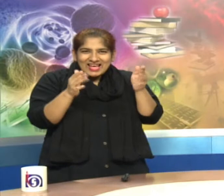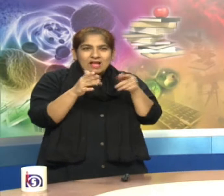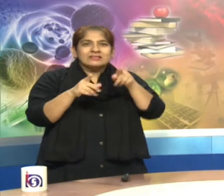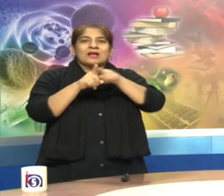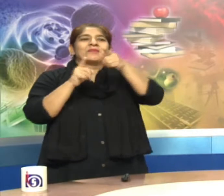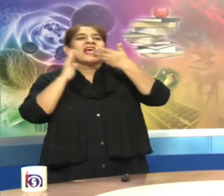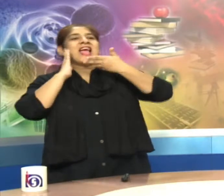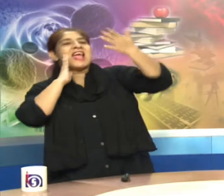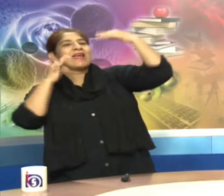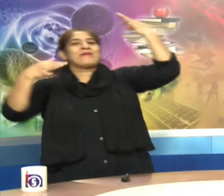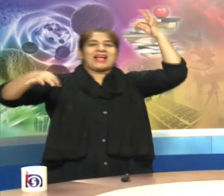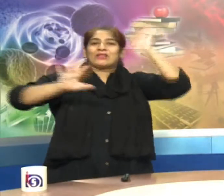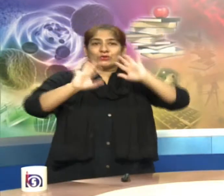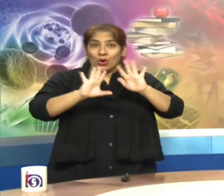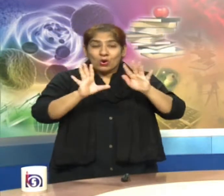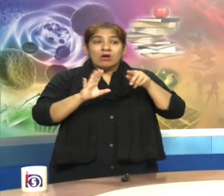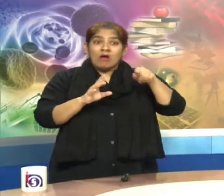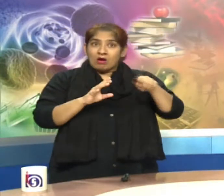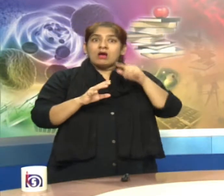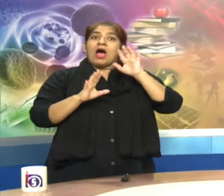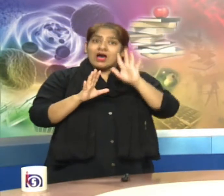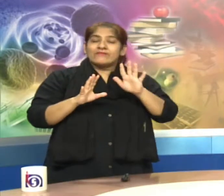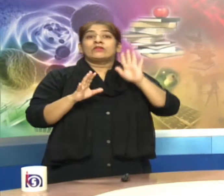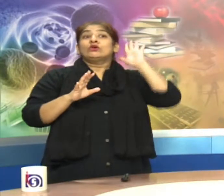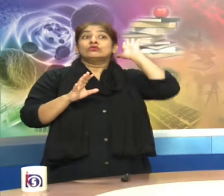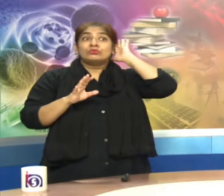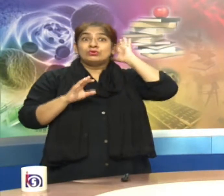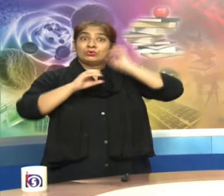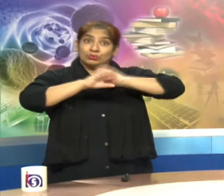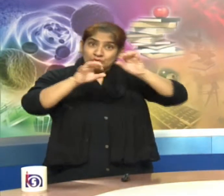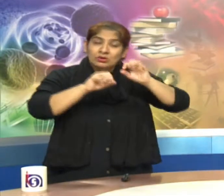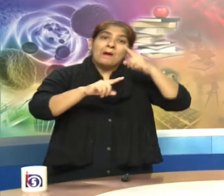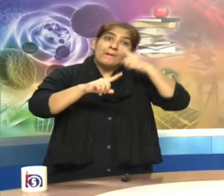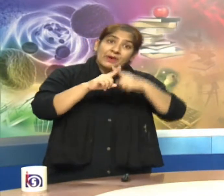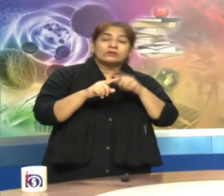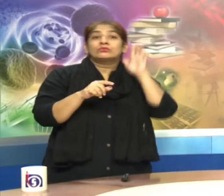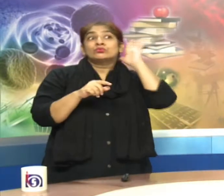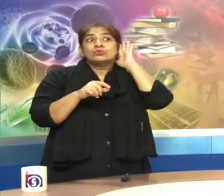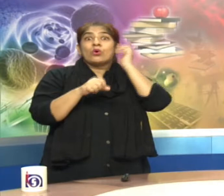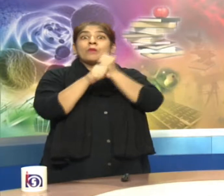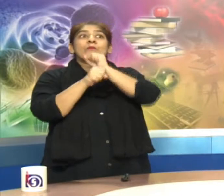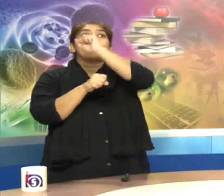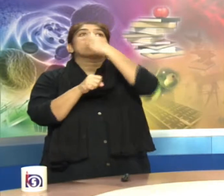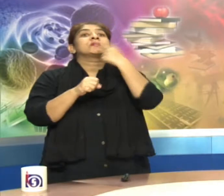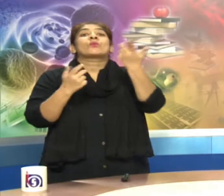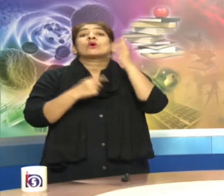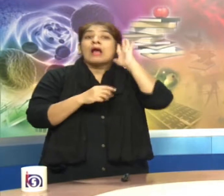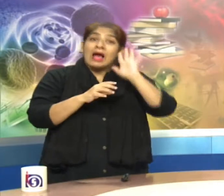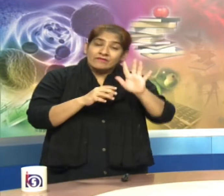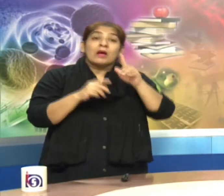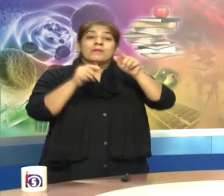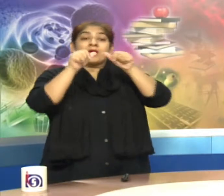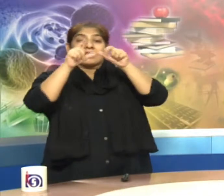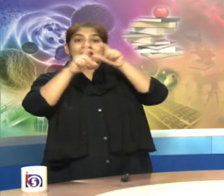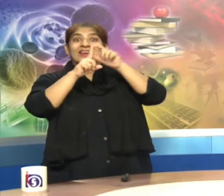The third media of advertising is radio. We get all the news, all the